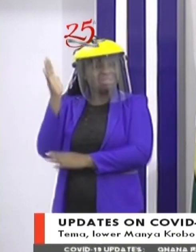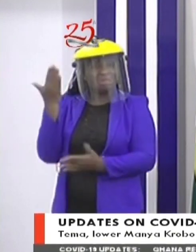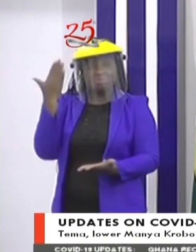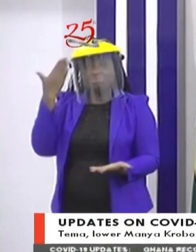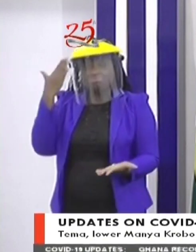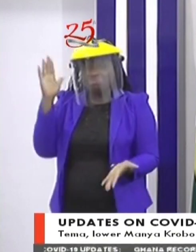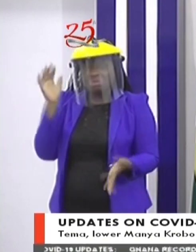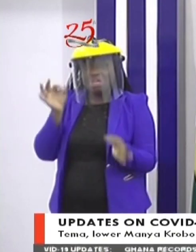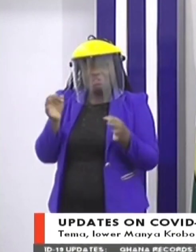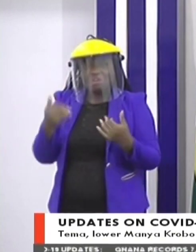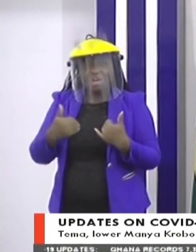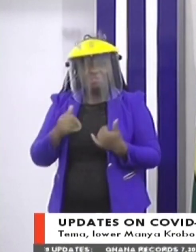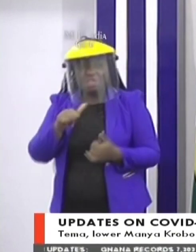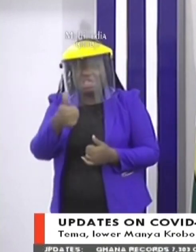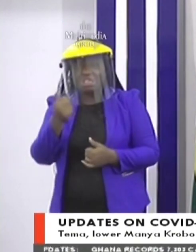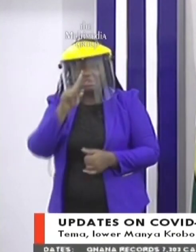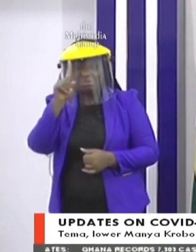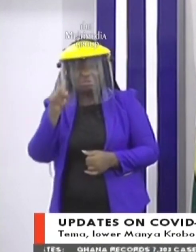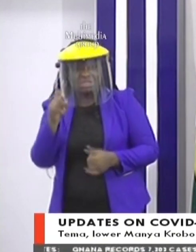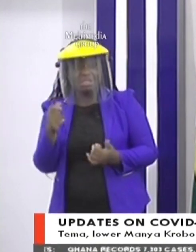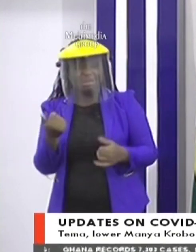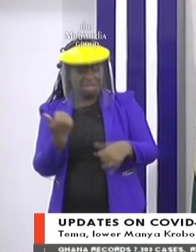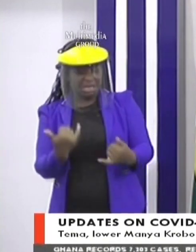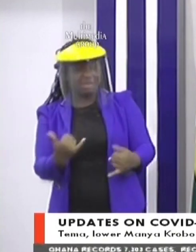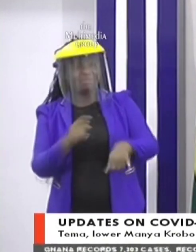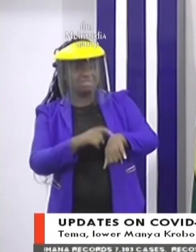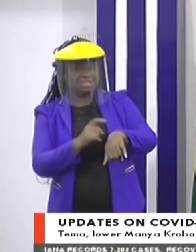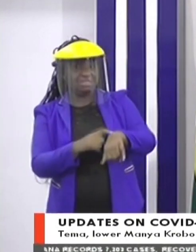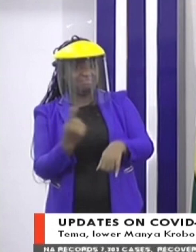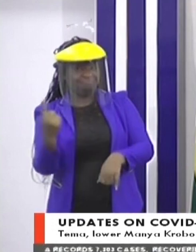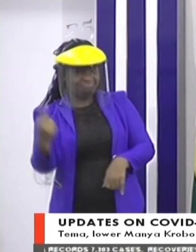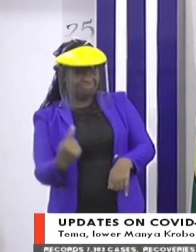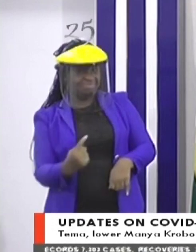any questions. This is the time for it.